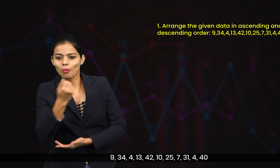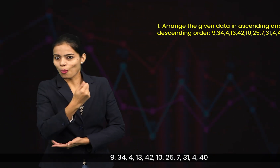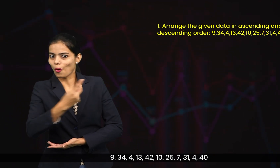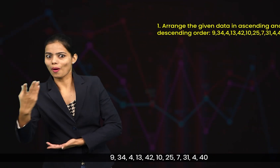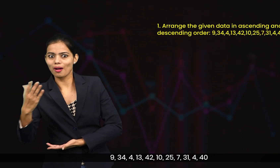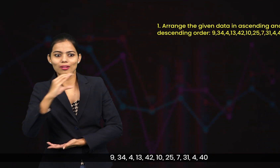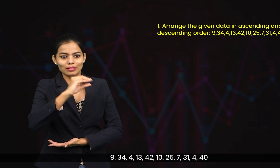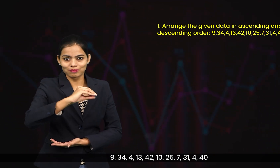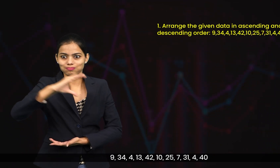40.